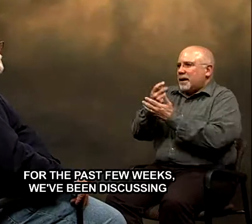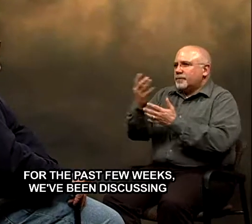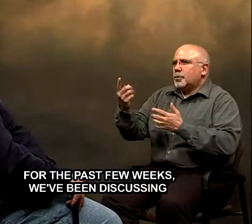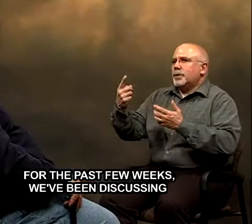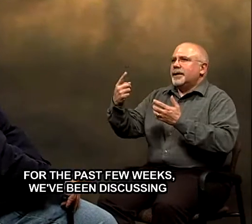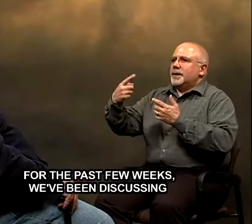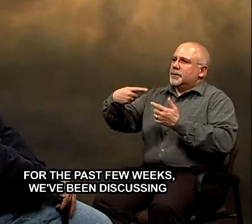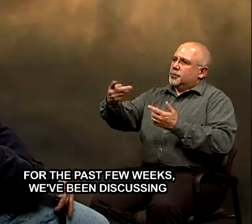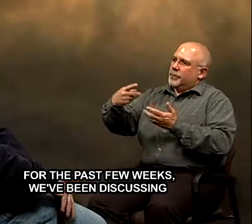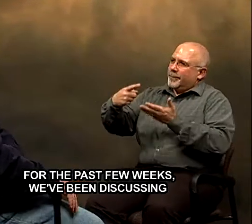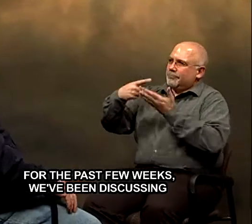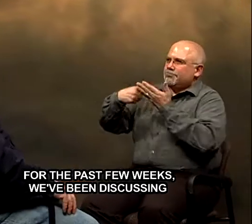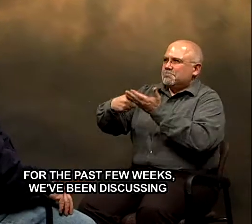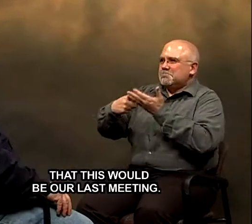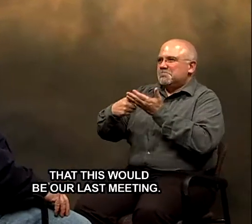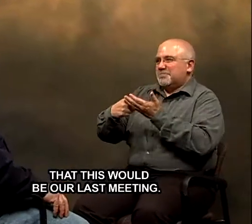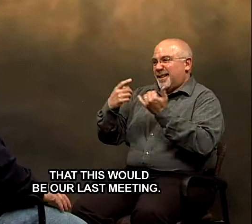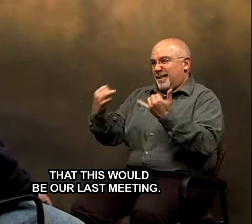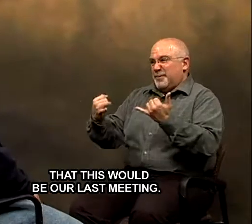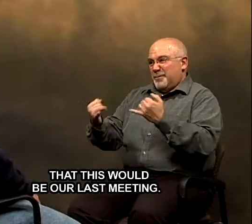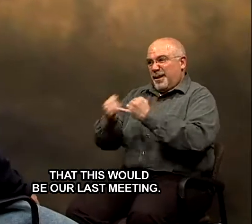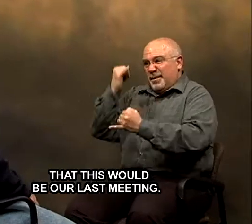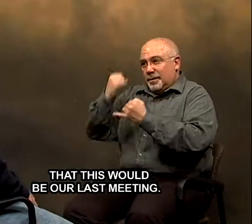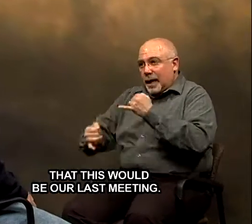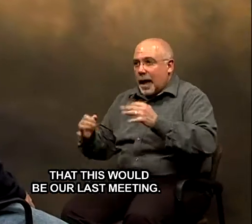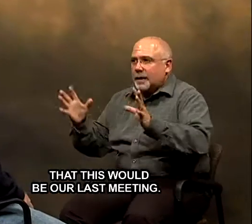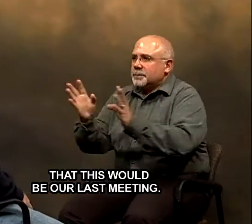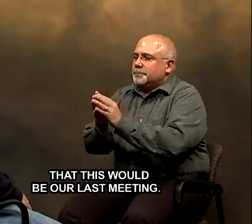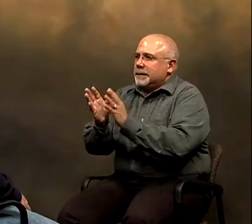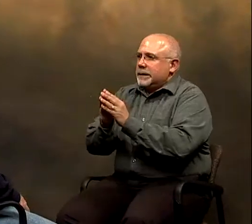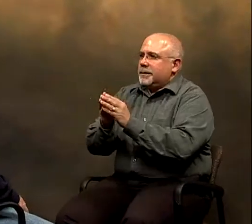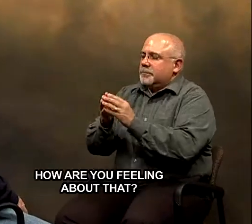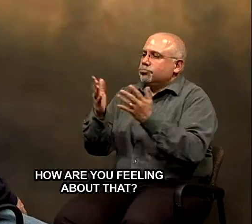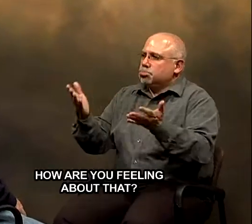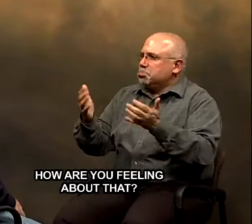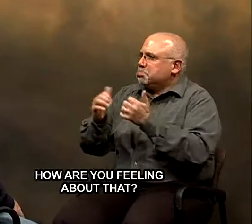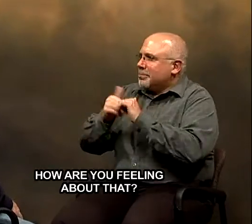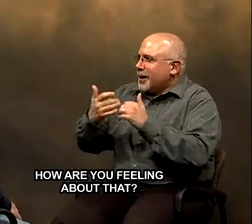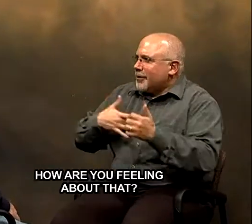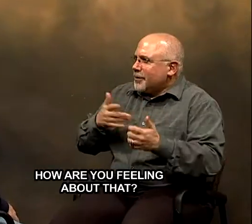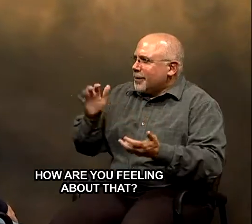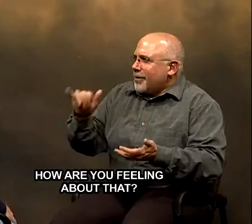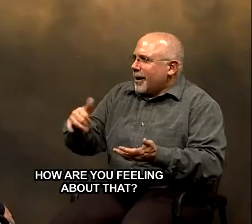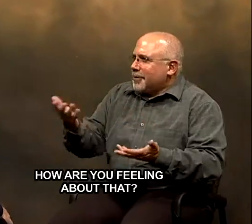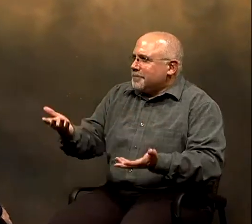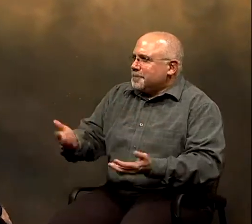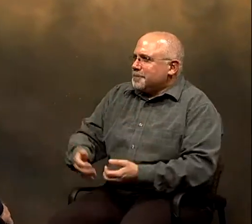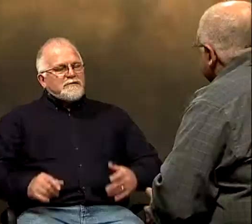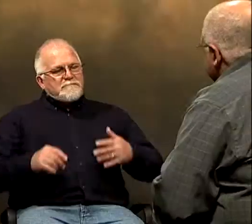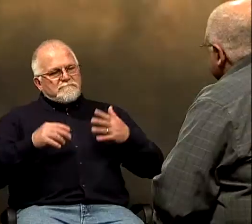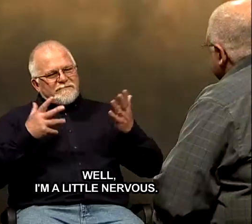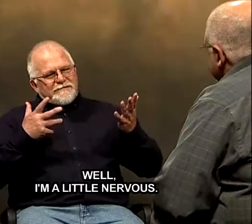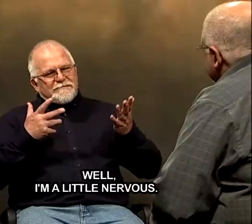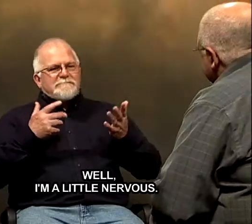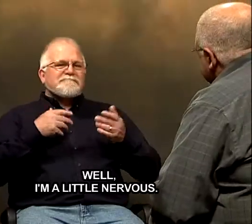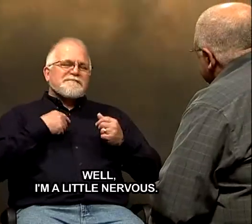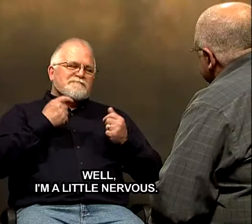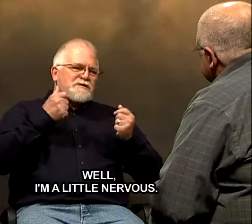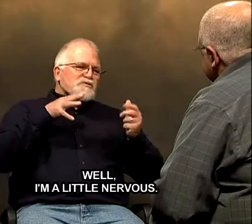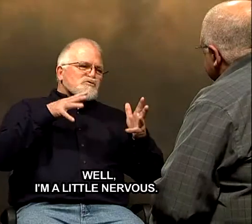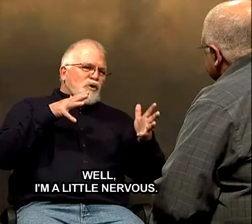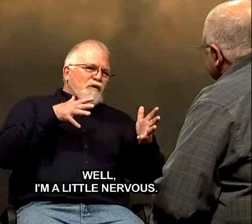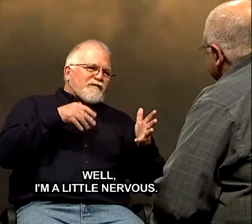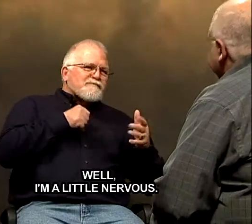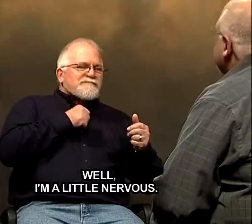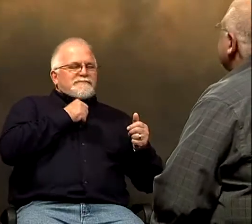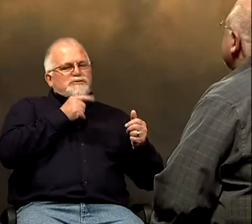For the past few weeks, we've been discussing that this would be our last meeting. How are you feeling about that? Well,